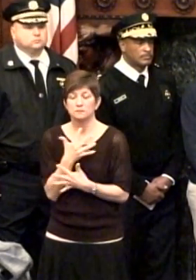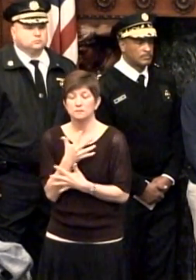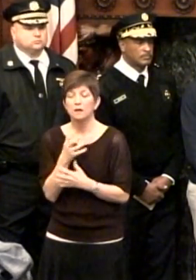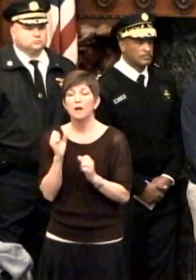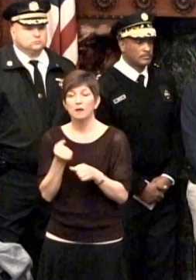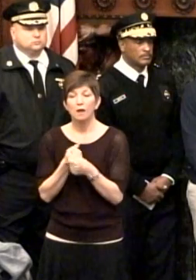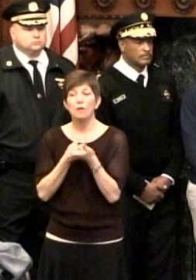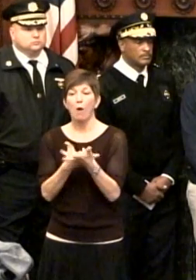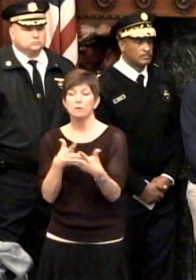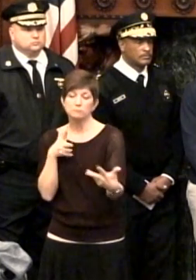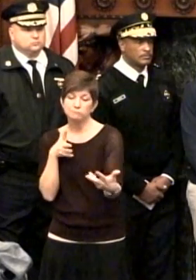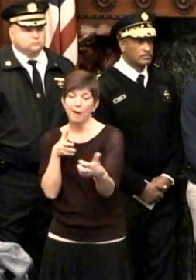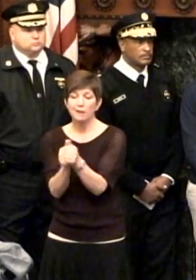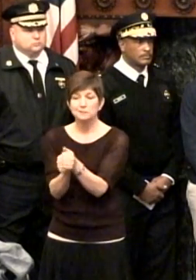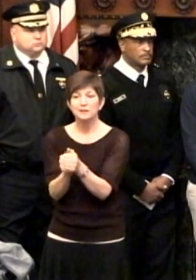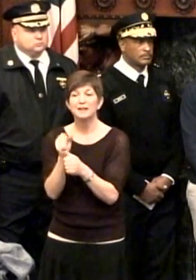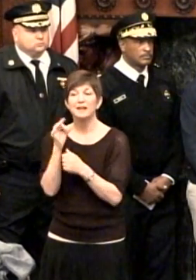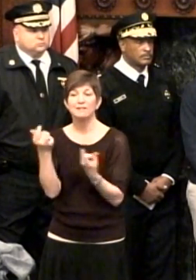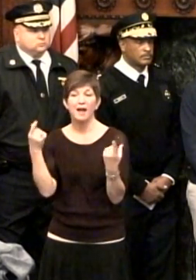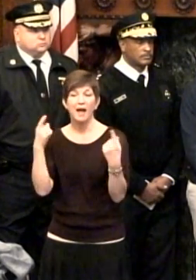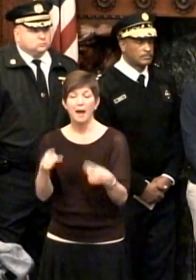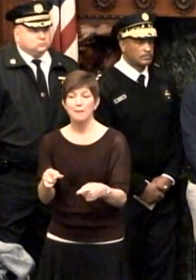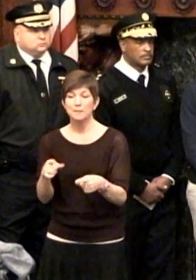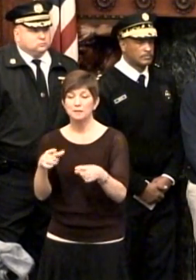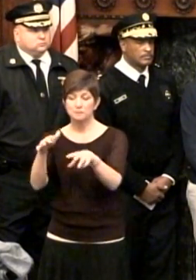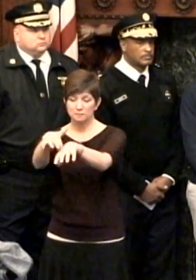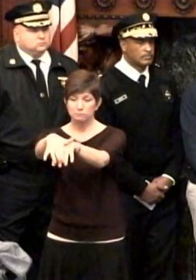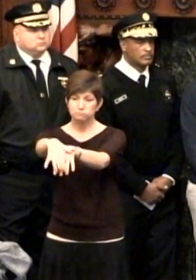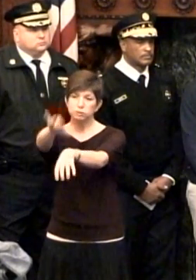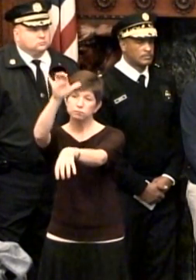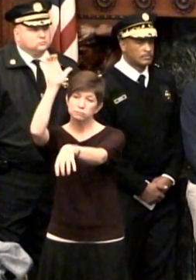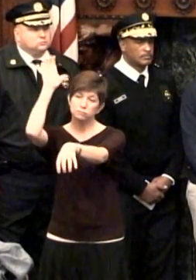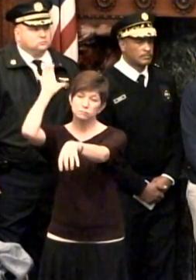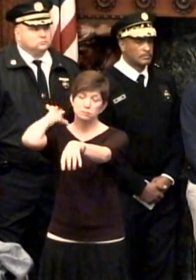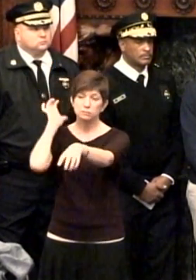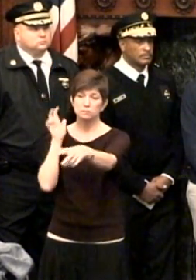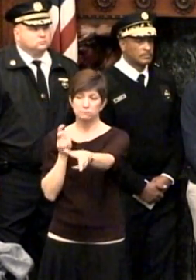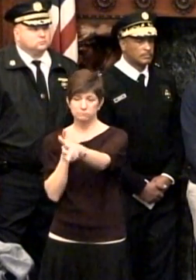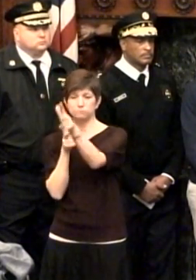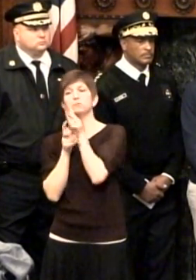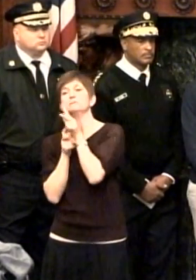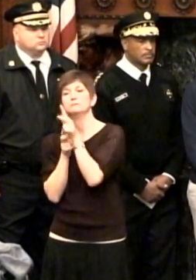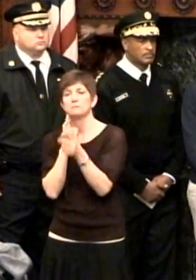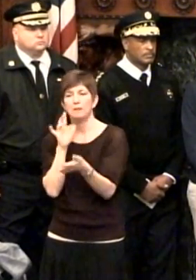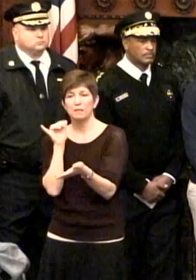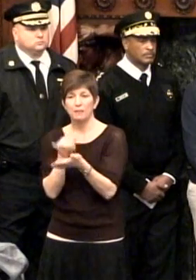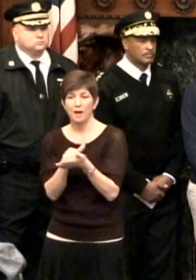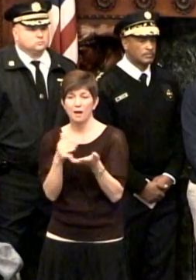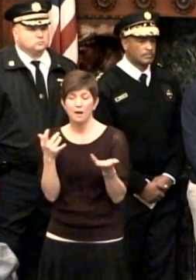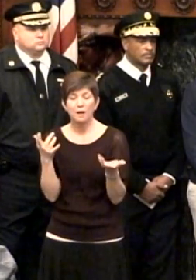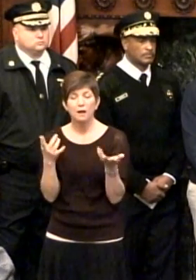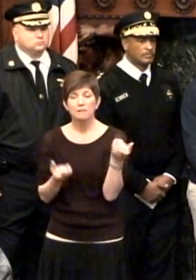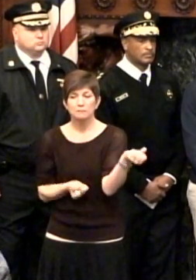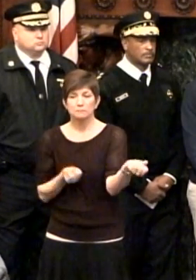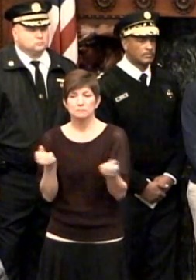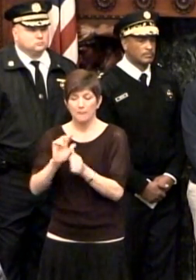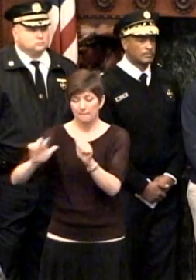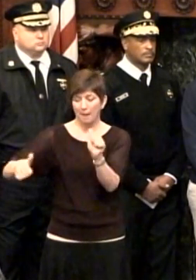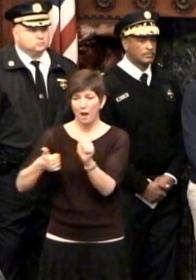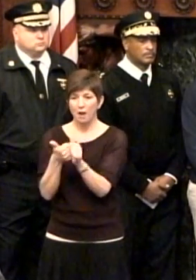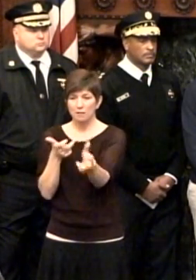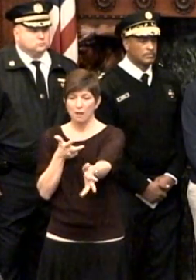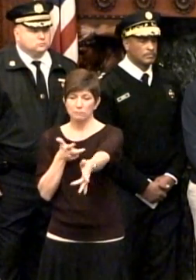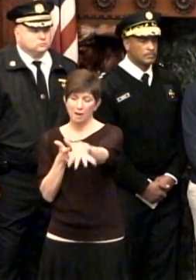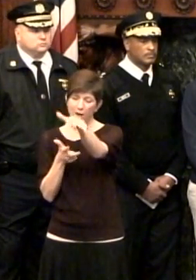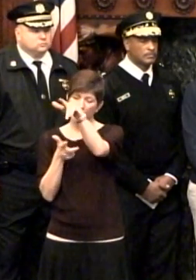serious accidents if a whole hood full of snow comes flying into the windshield of a motorist behind you. It's